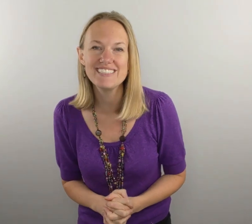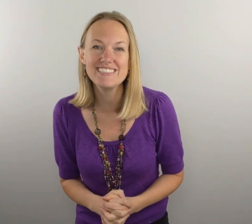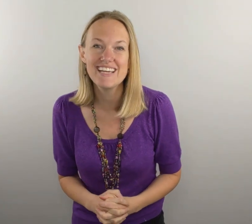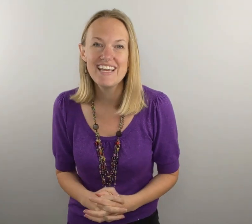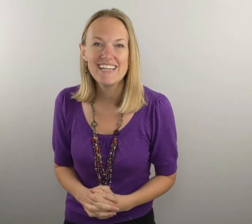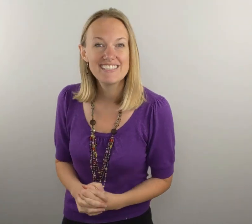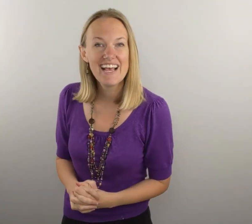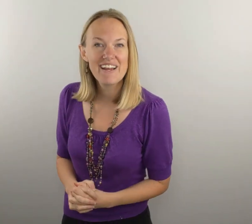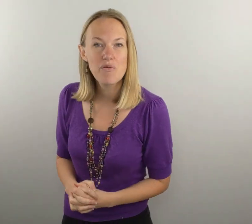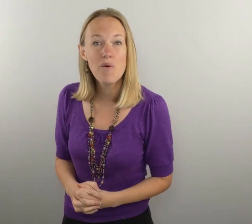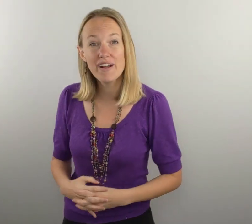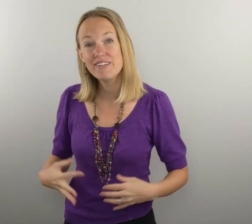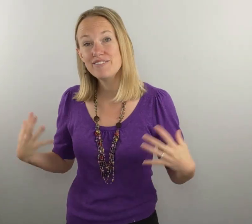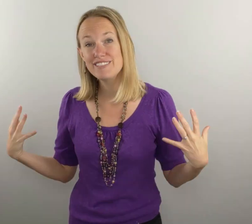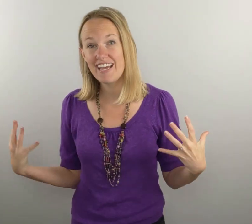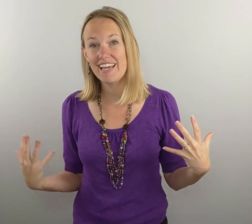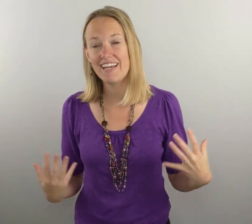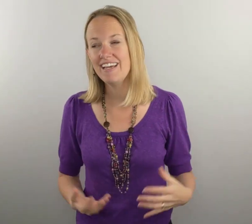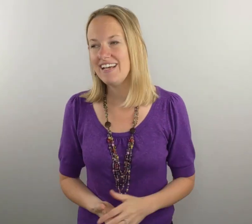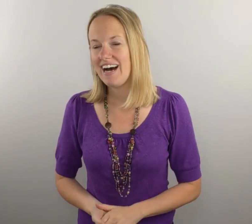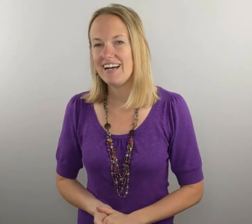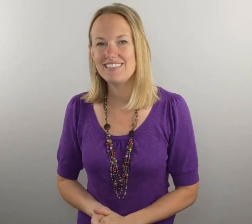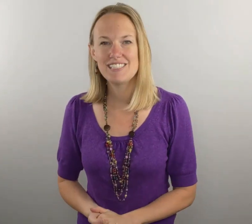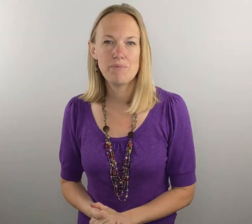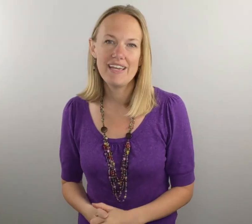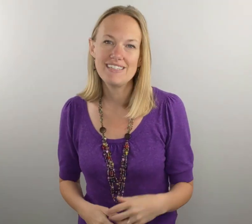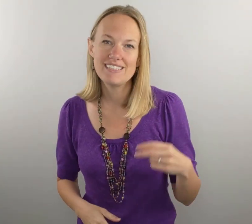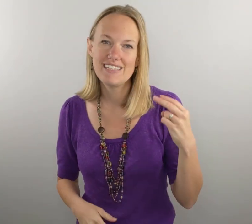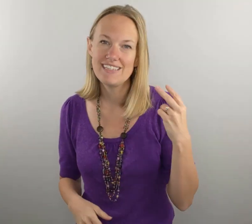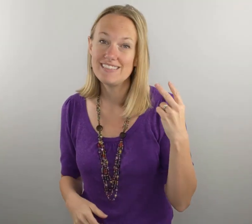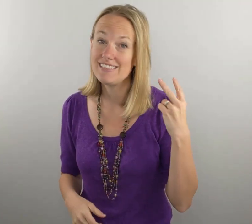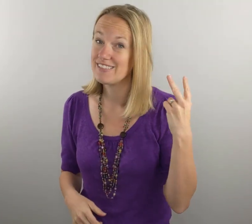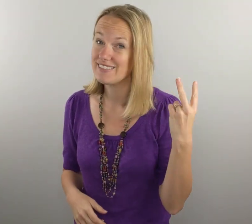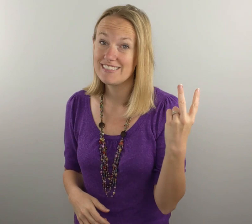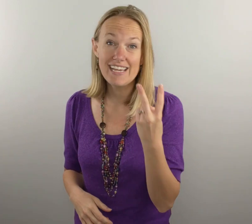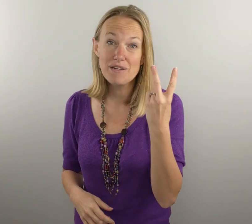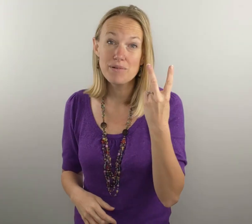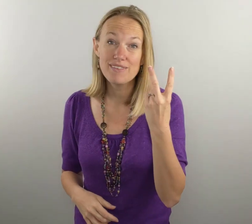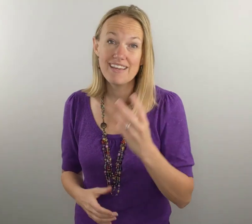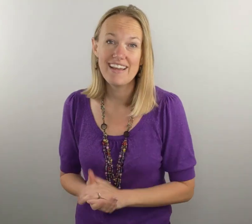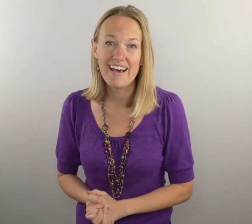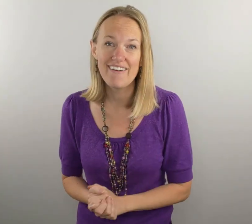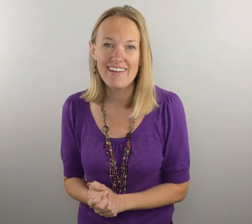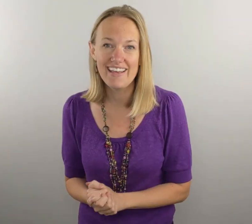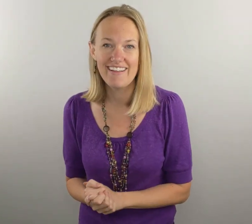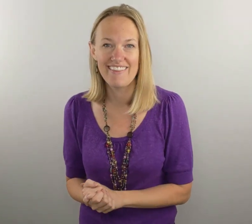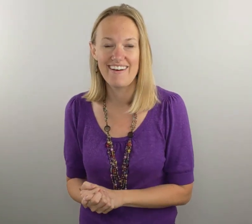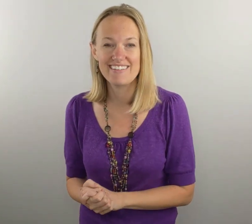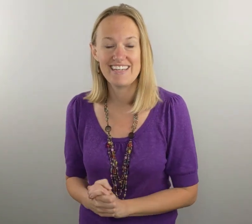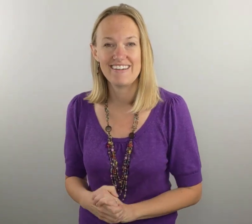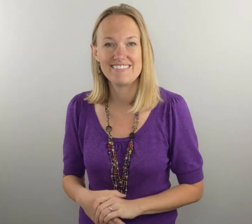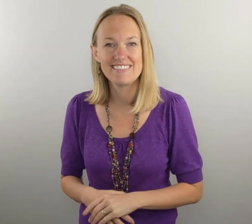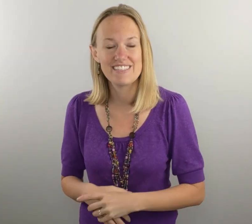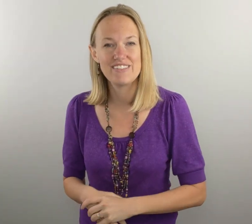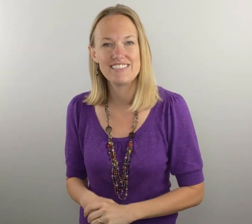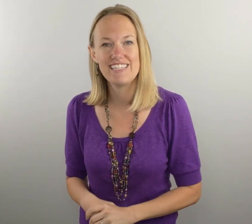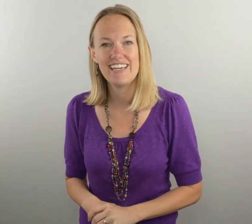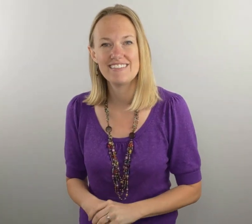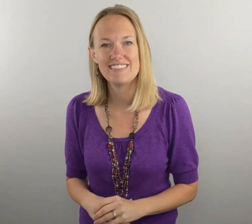wishes. She had a wonderful day, despite this is her second birthday now in a lockdown, so she handled it